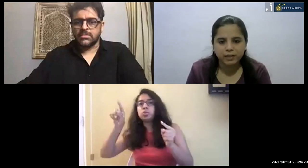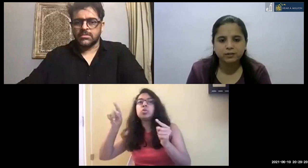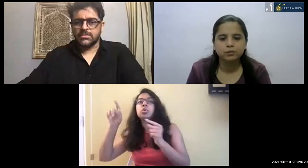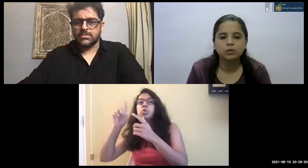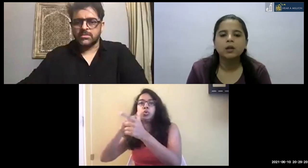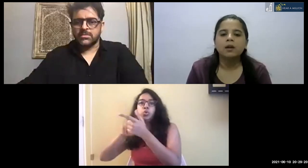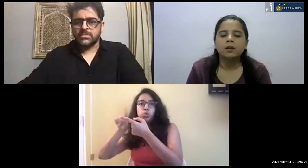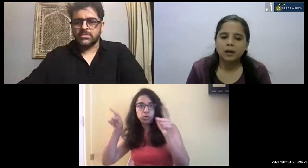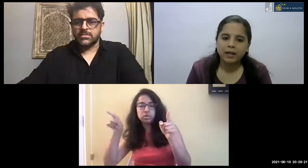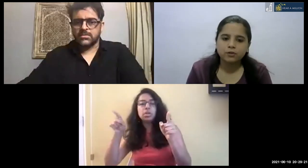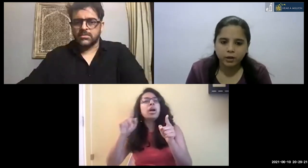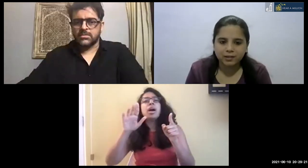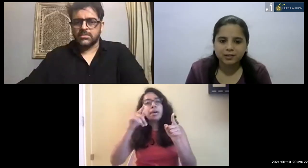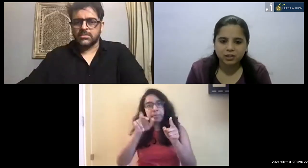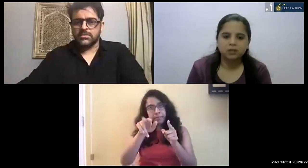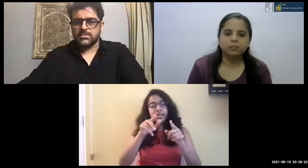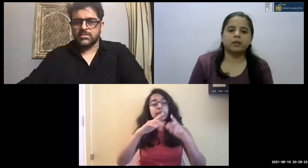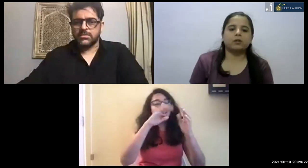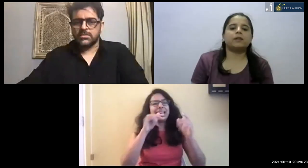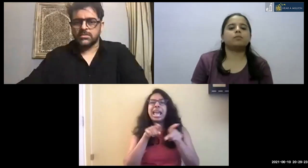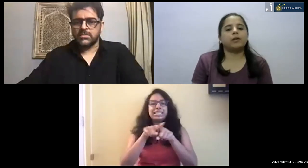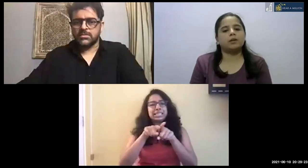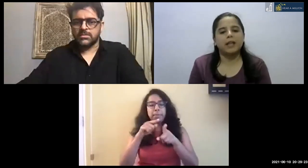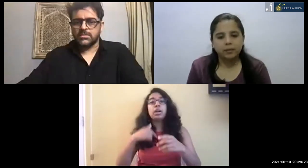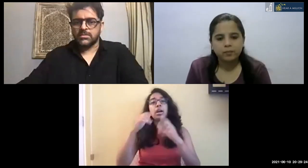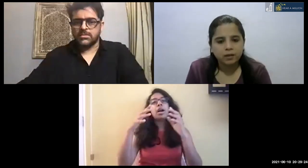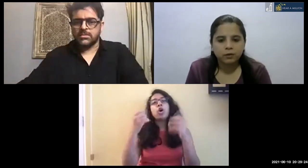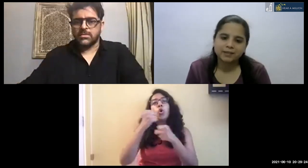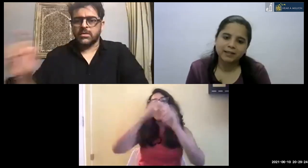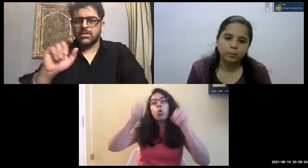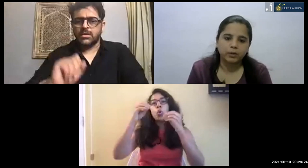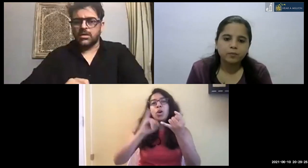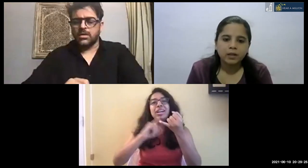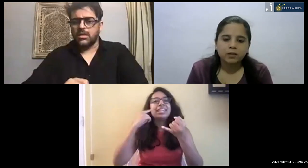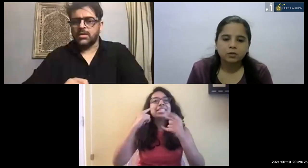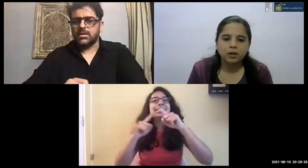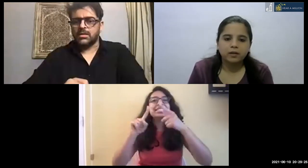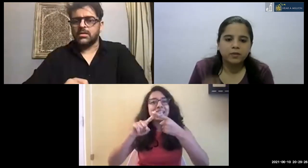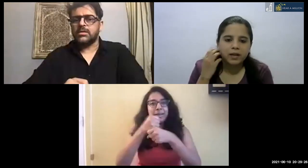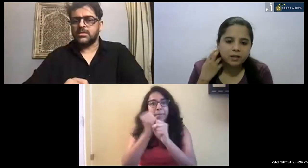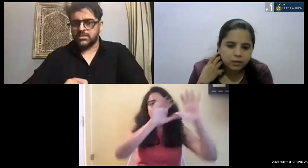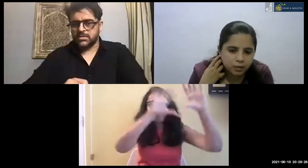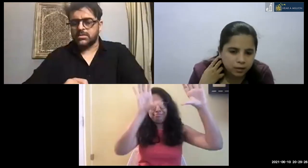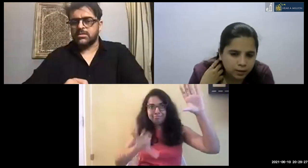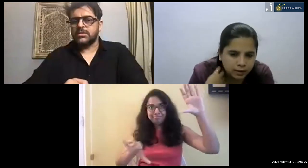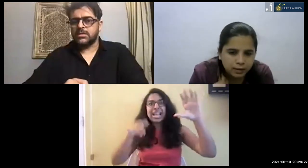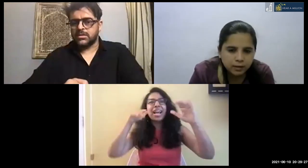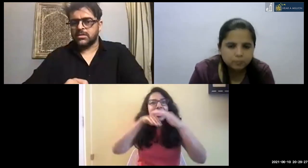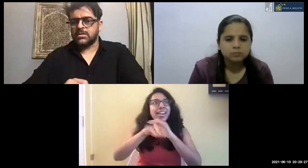the students to come and join the session particularly in particular time. For example, so we are